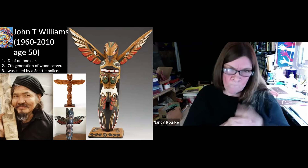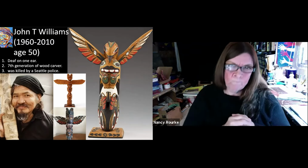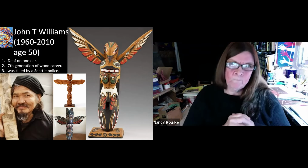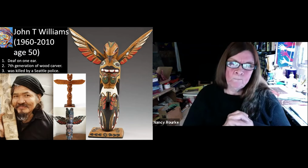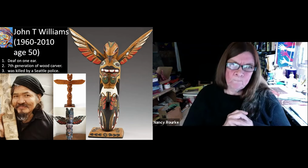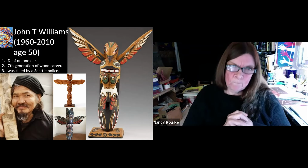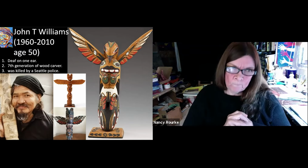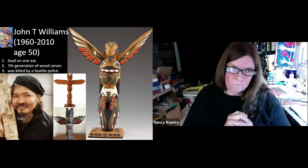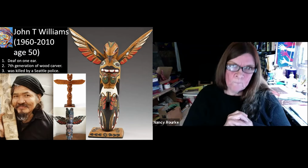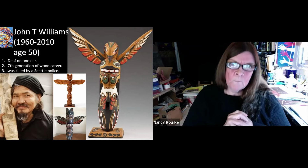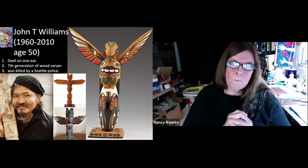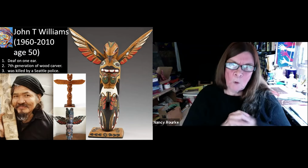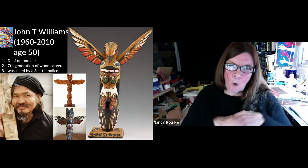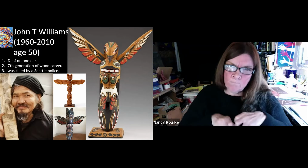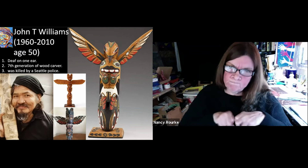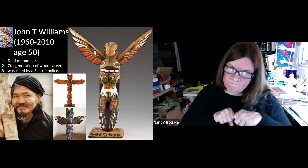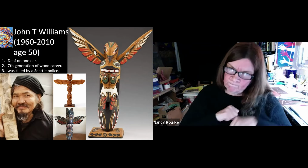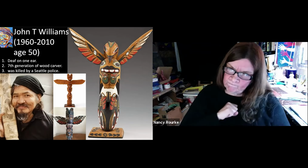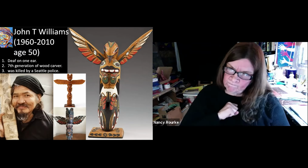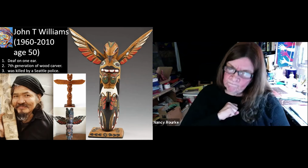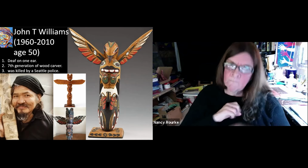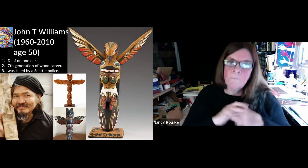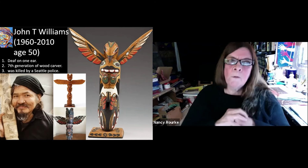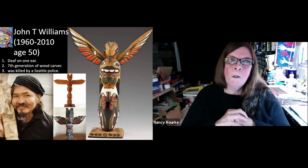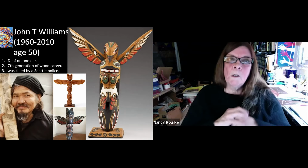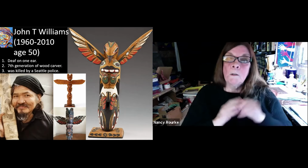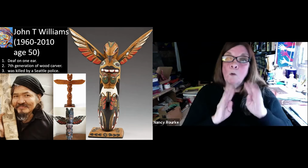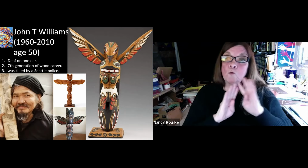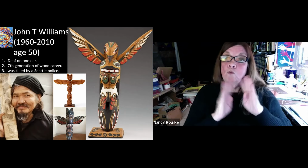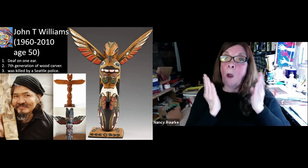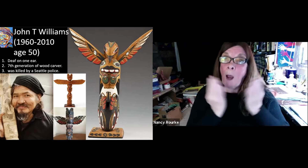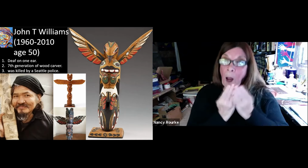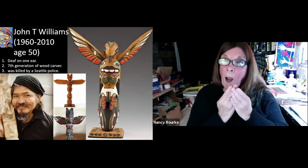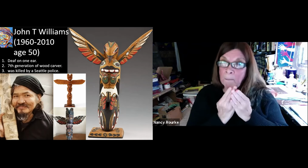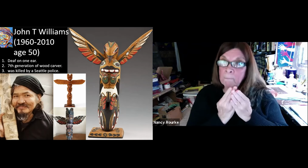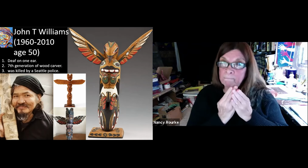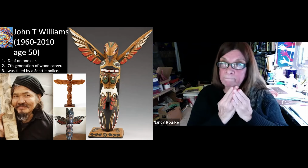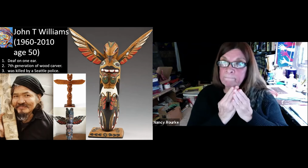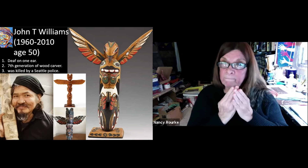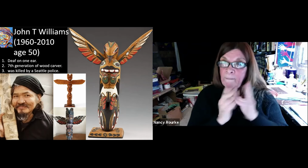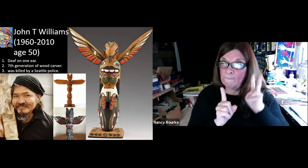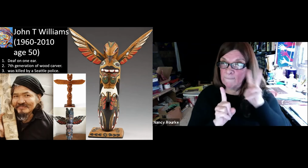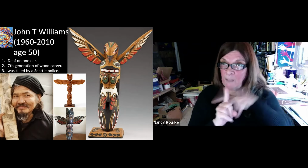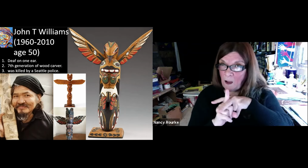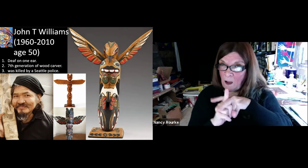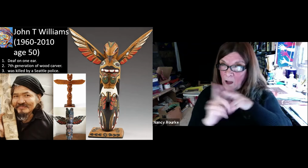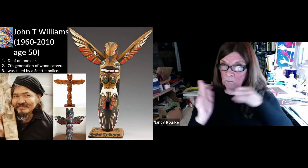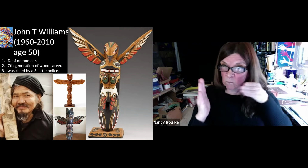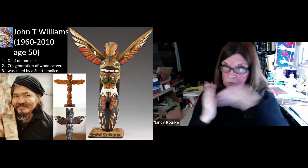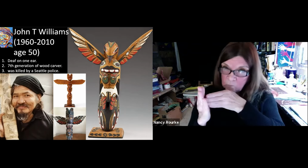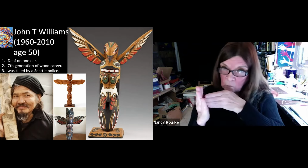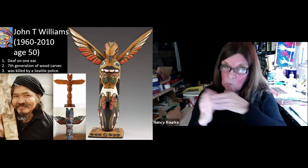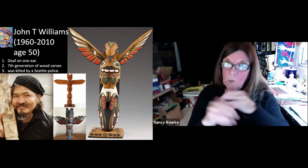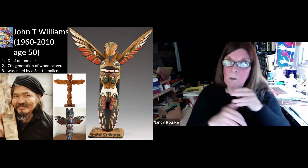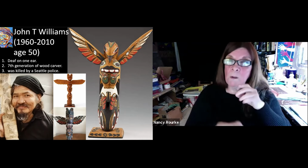And Rick, John's brother, also experienced this tragic event and was also upset.